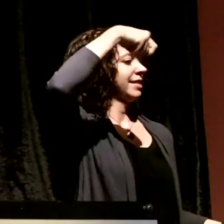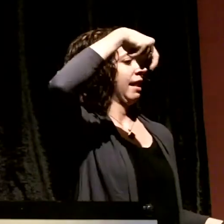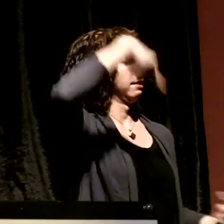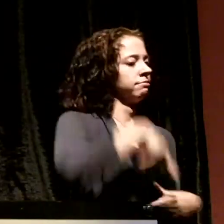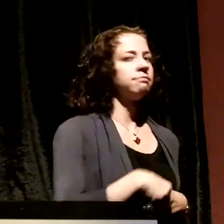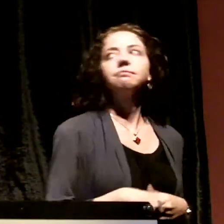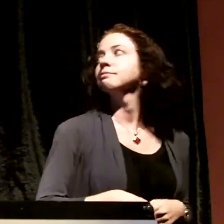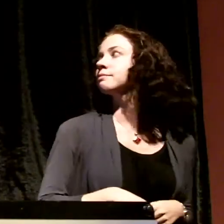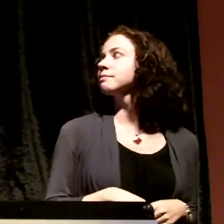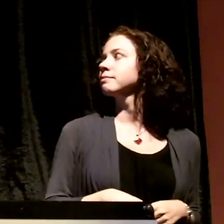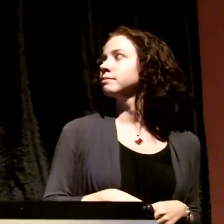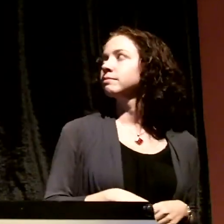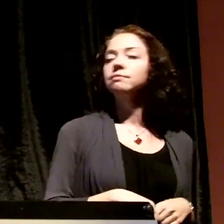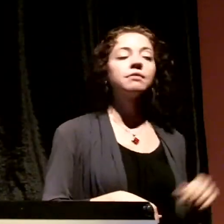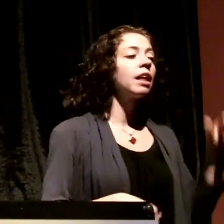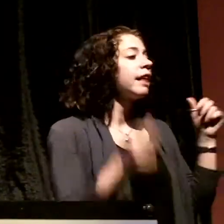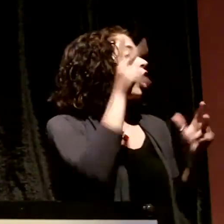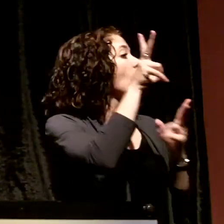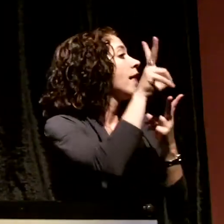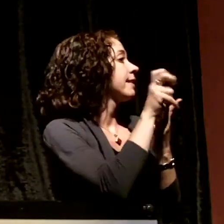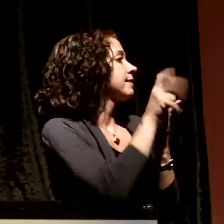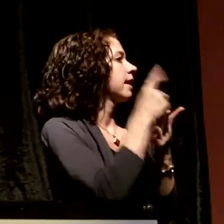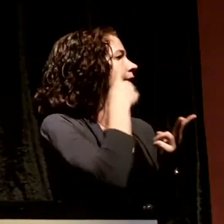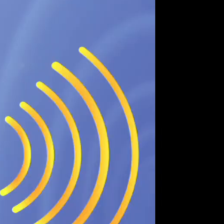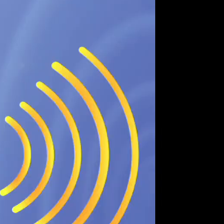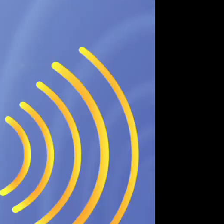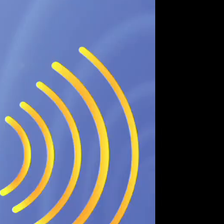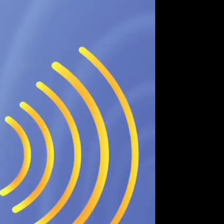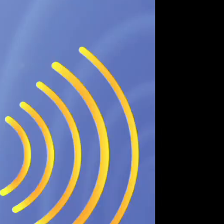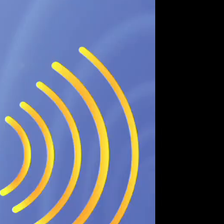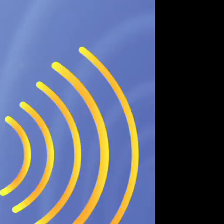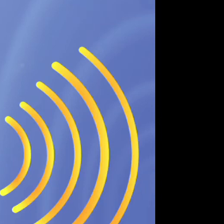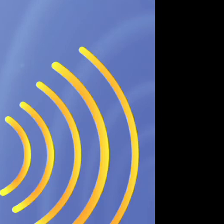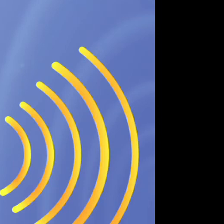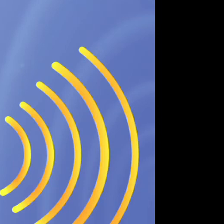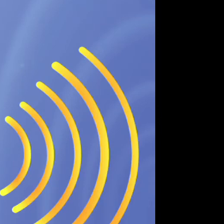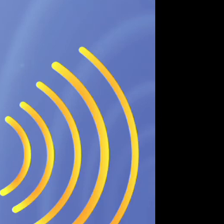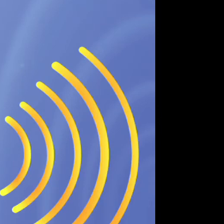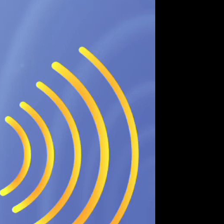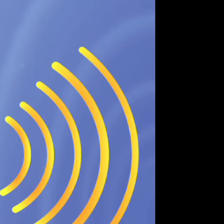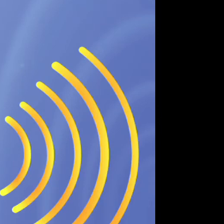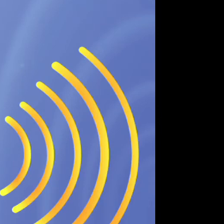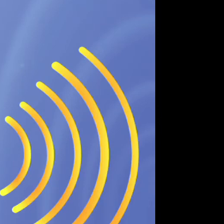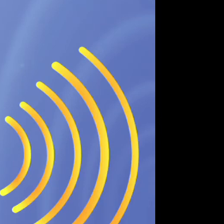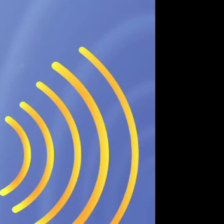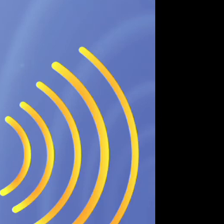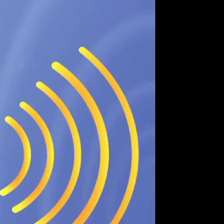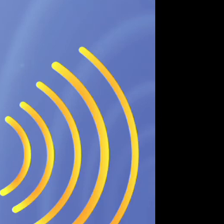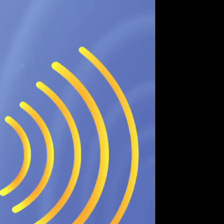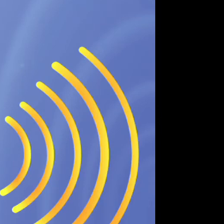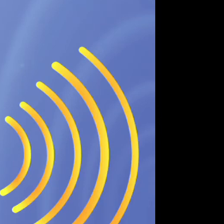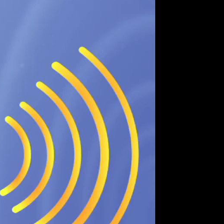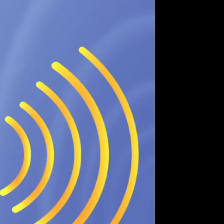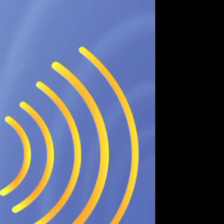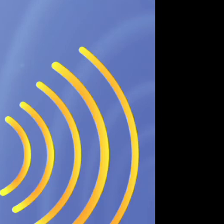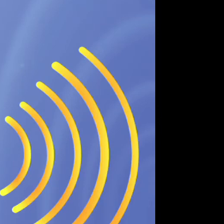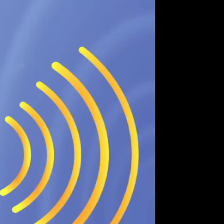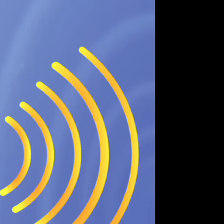There we go. And they're listening for the response. So they're listening for the response while they're yelling, "Are you here? Are you here? Are you here?"